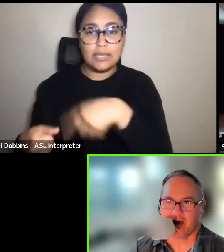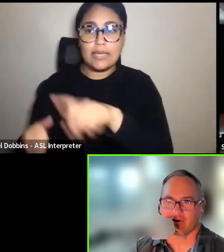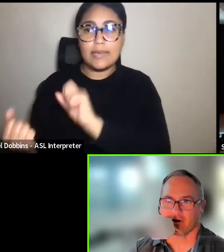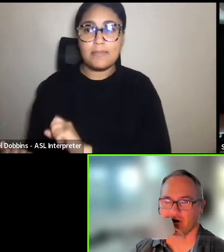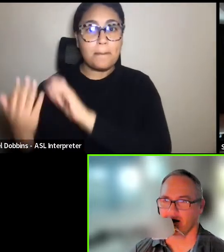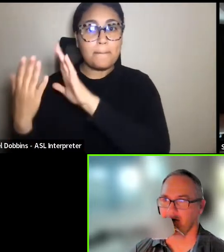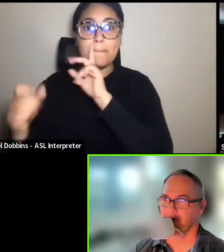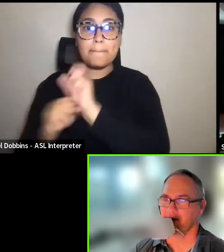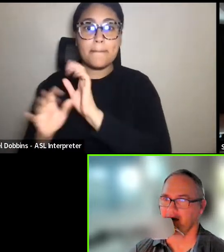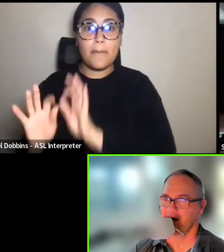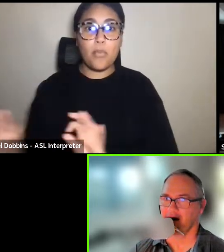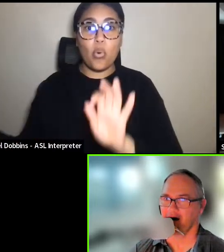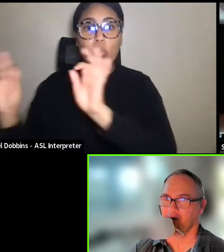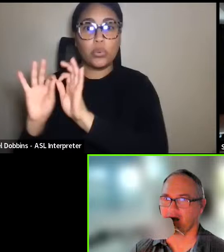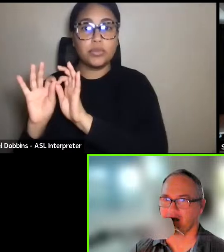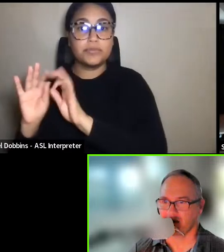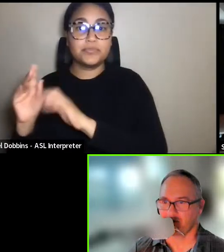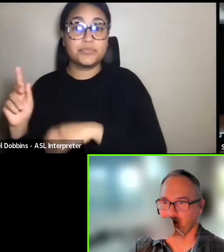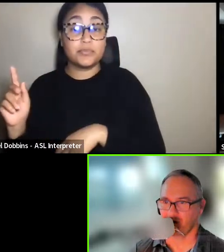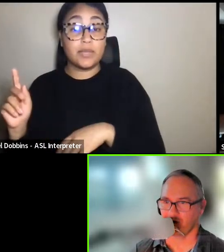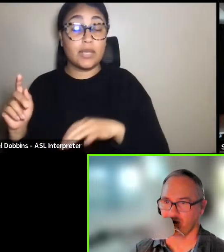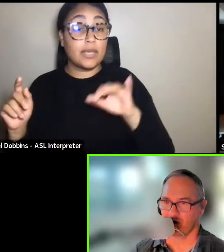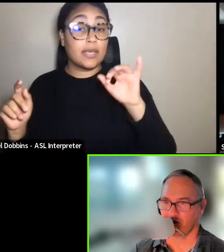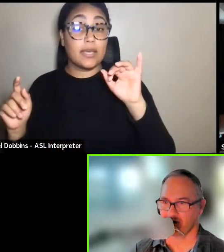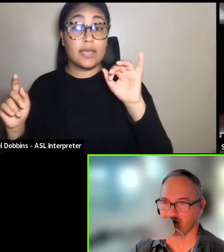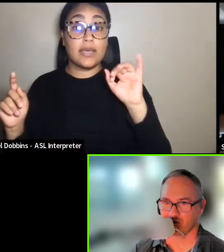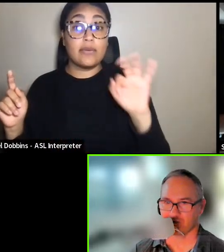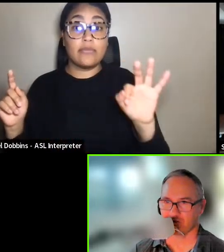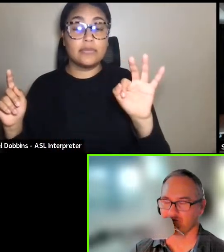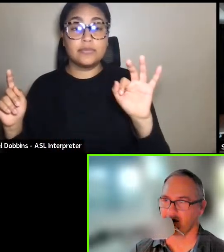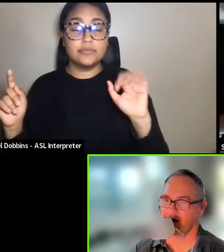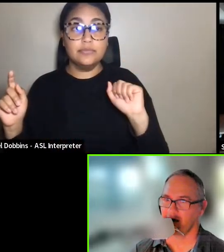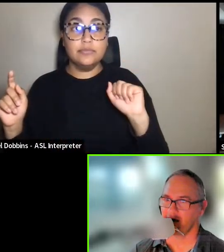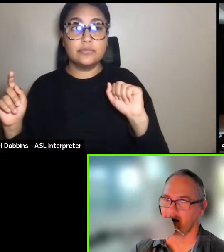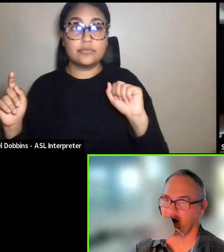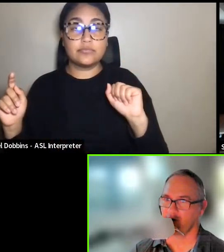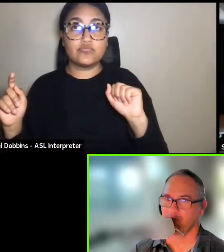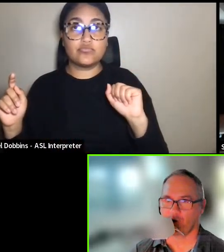that matter. When I think about, our digital